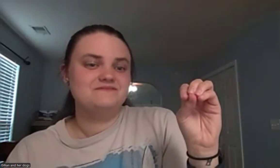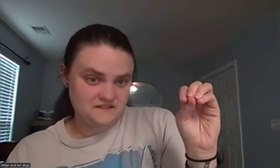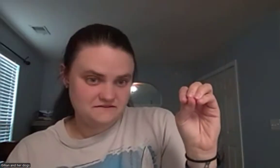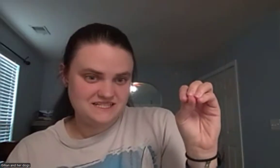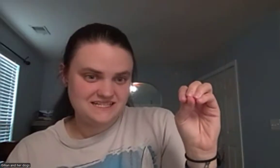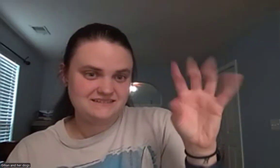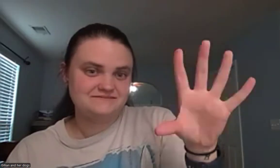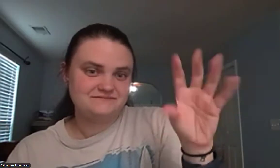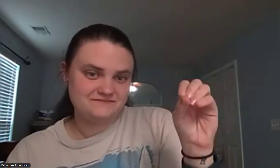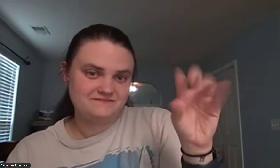50,